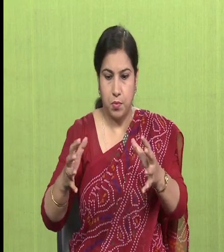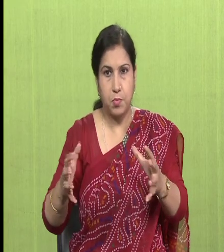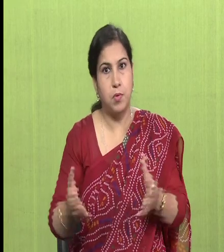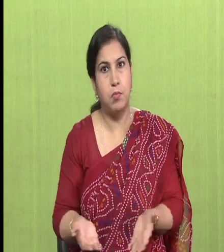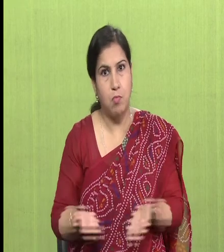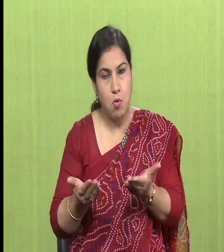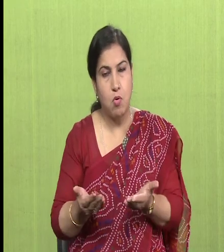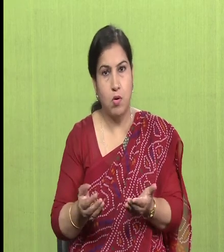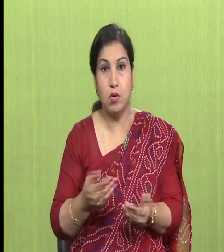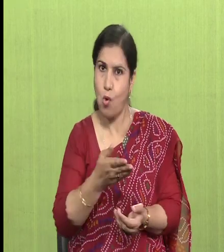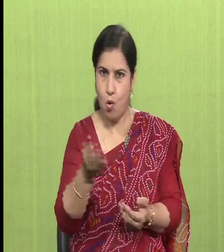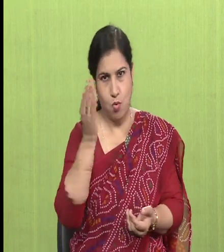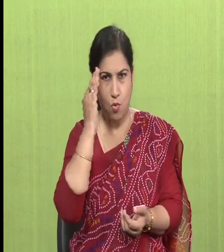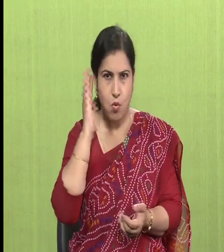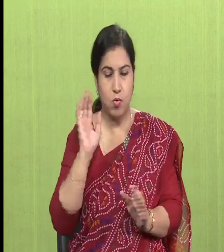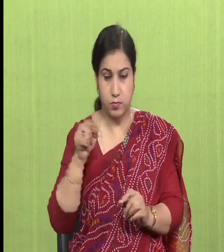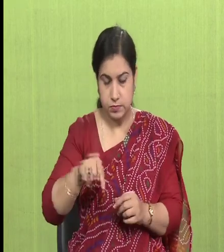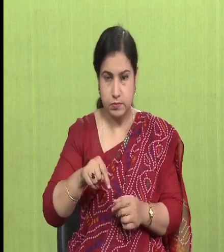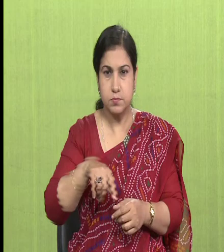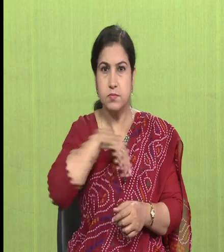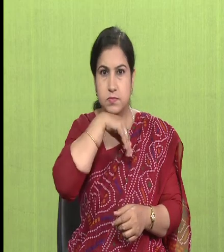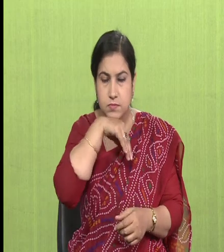As you know, that these animals run very fast,